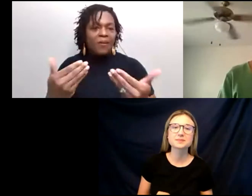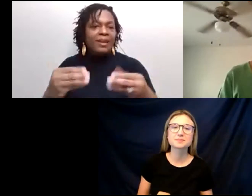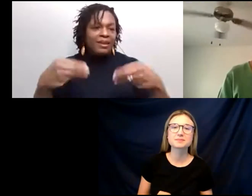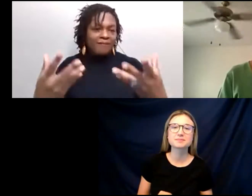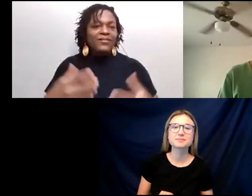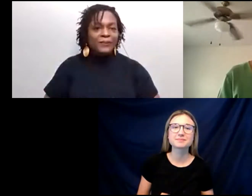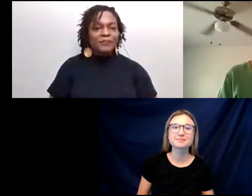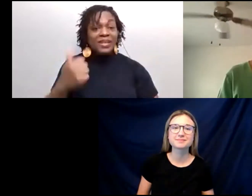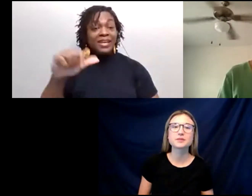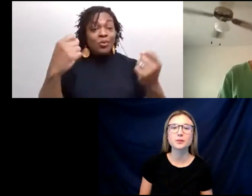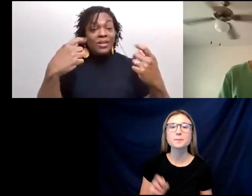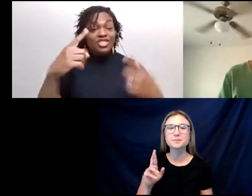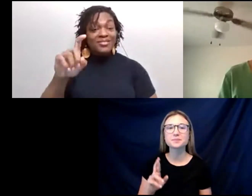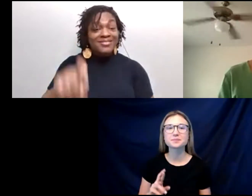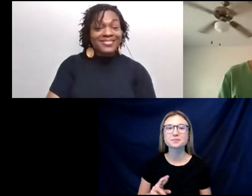Are there any questions?